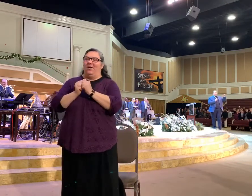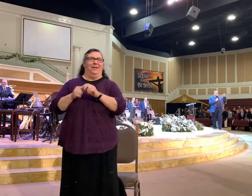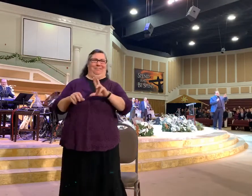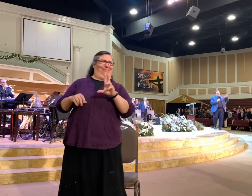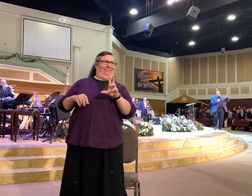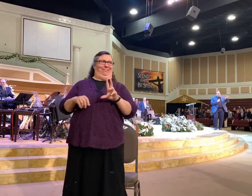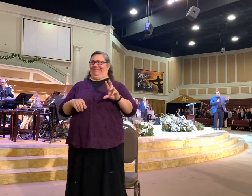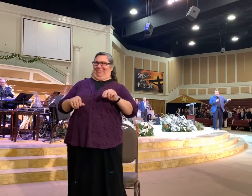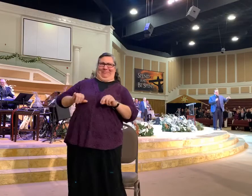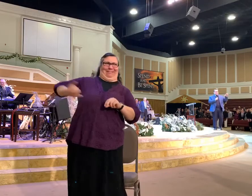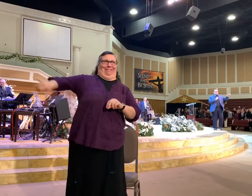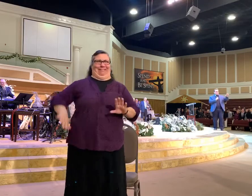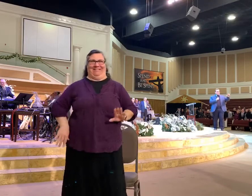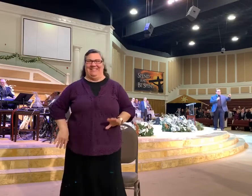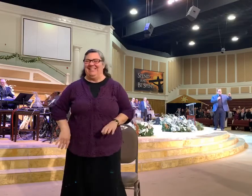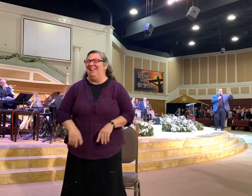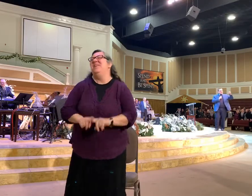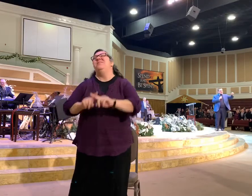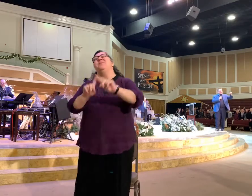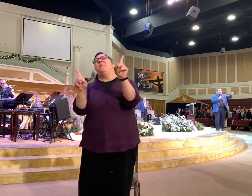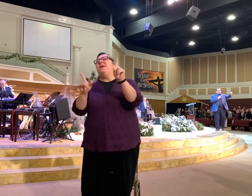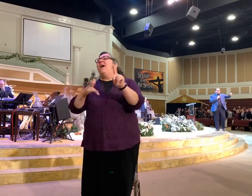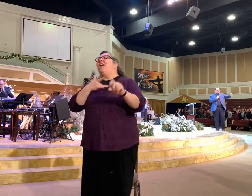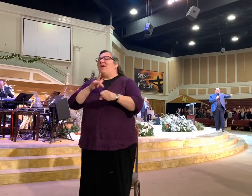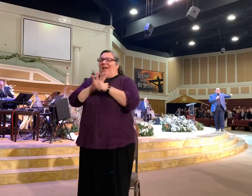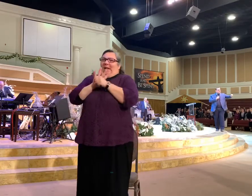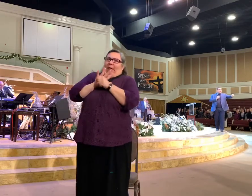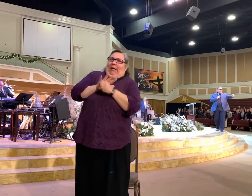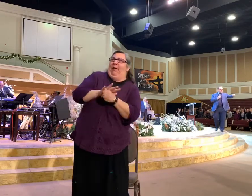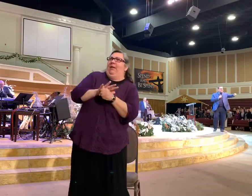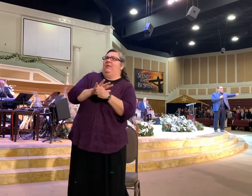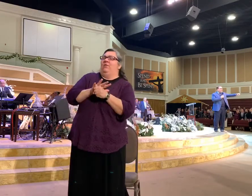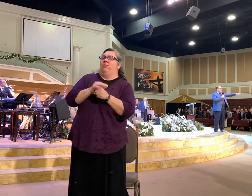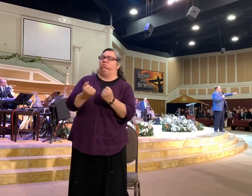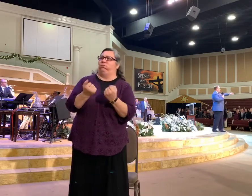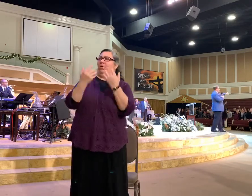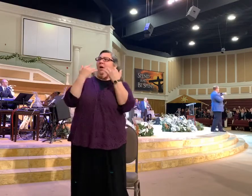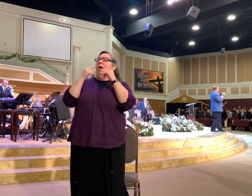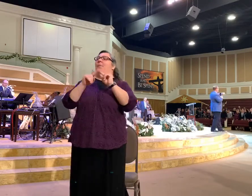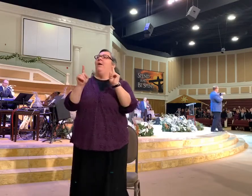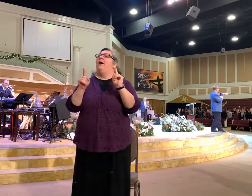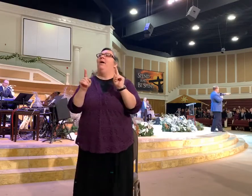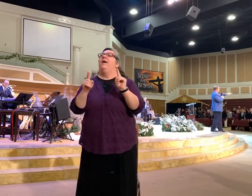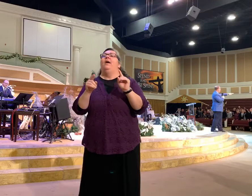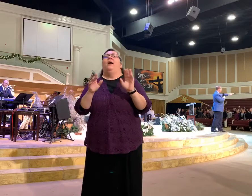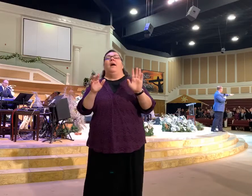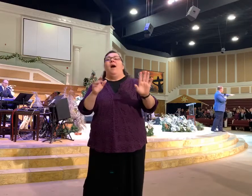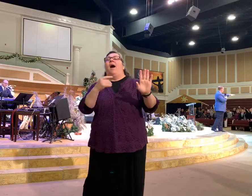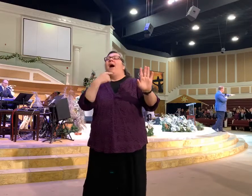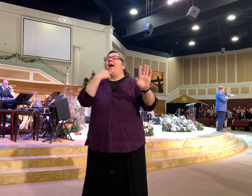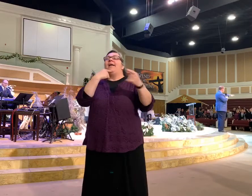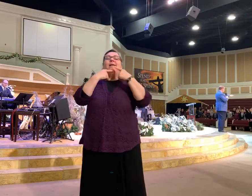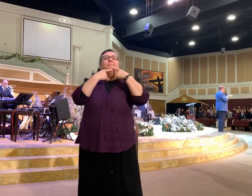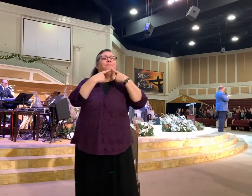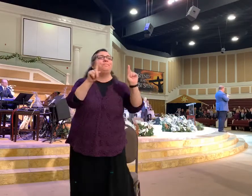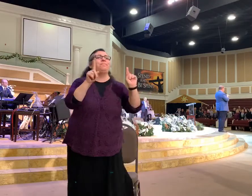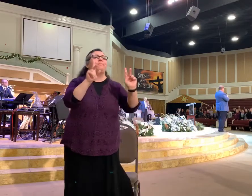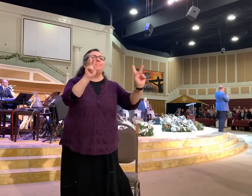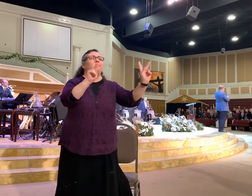And it was this oppressive. It just kind of came in there. But I said, "Folks, we're not going to let this happen. We're going to